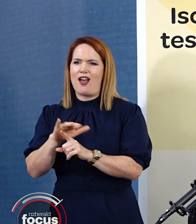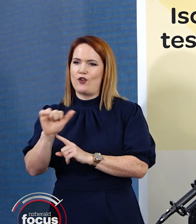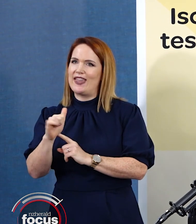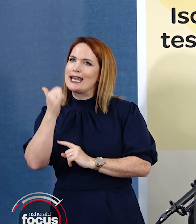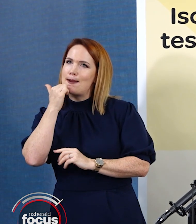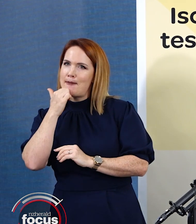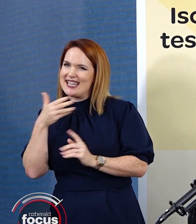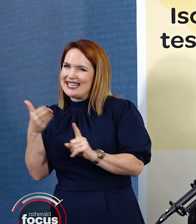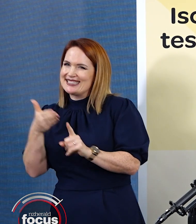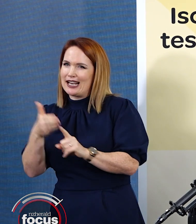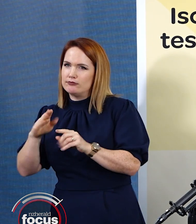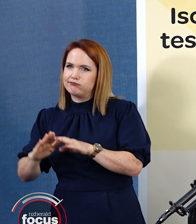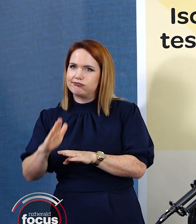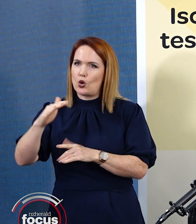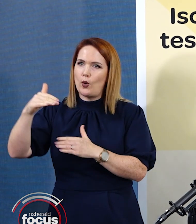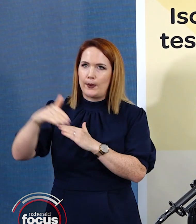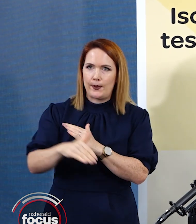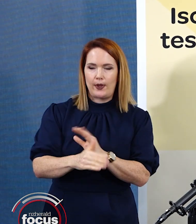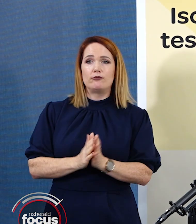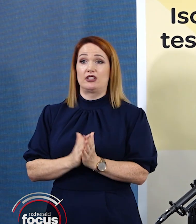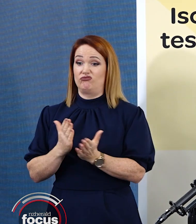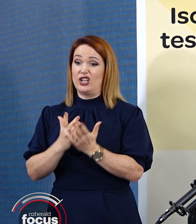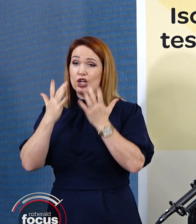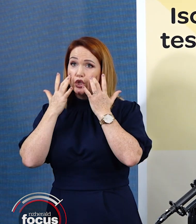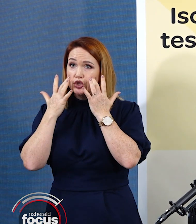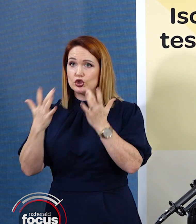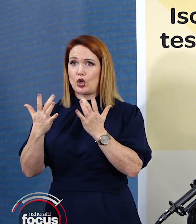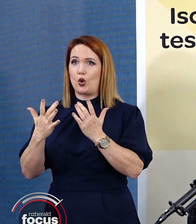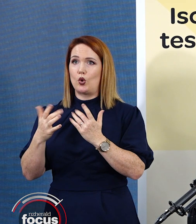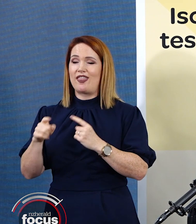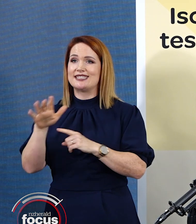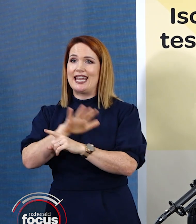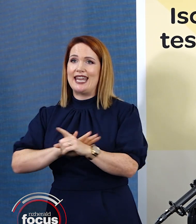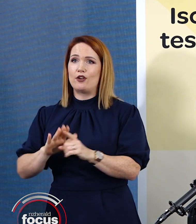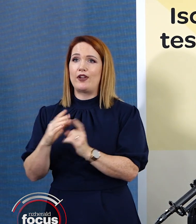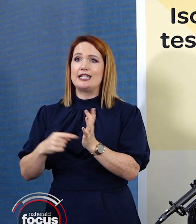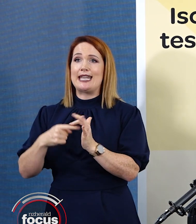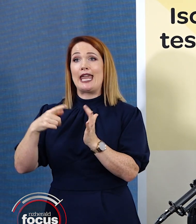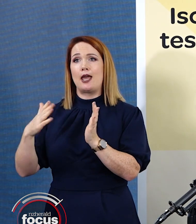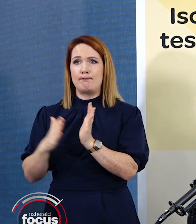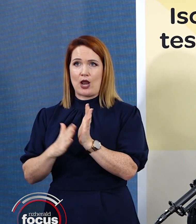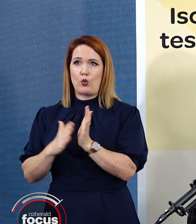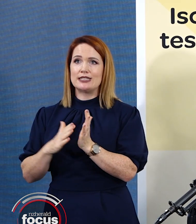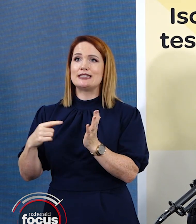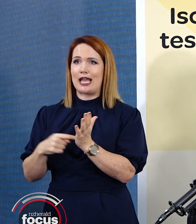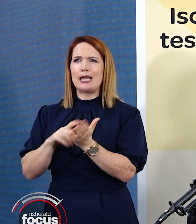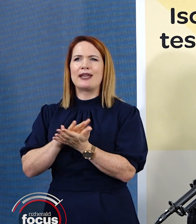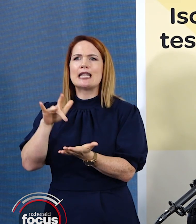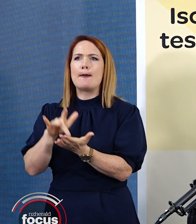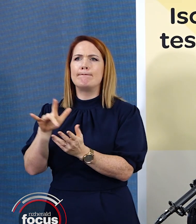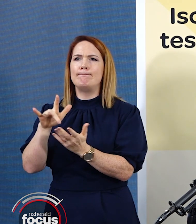There are encouraging signs that the case numbers are peaking in the region we call Te Manawataki, which is the Midlands region,